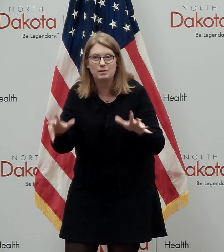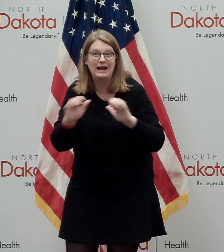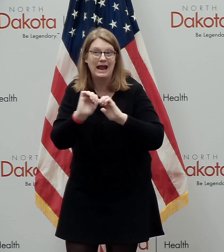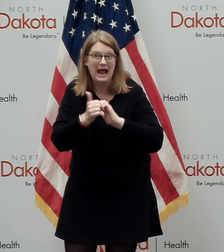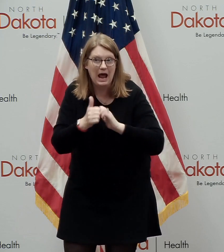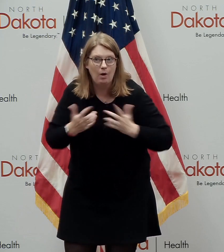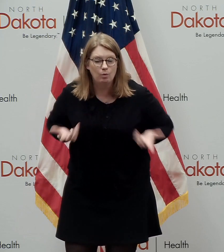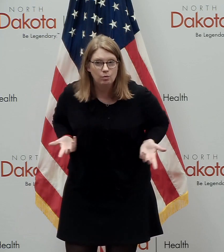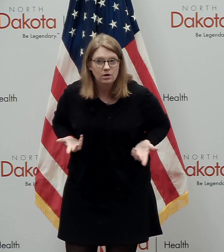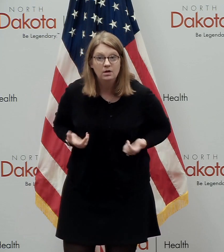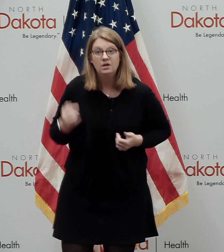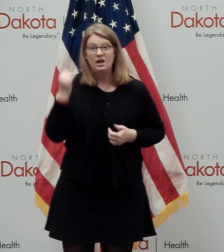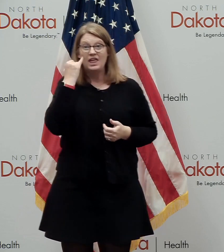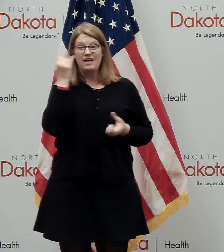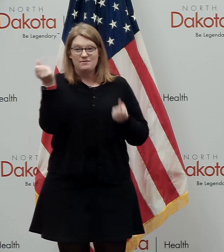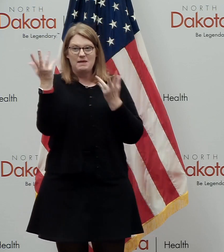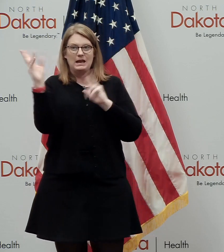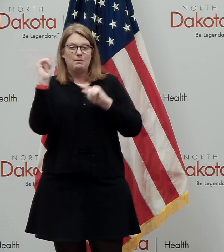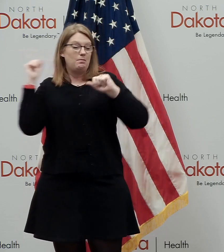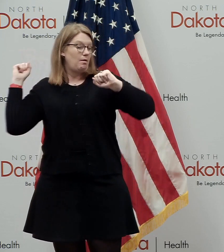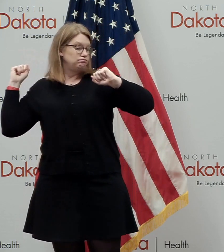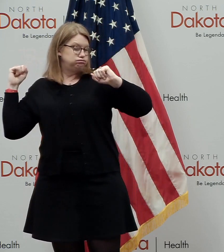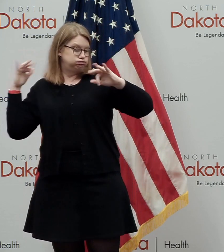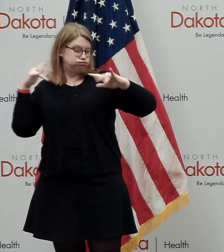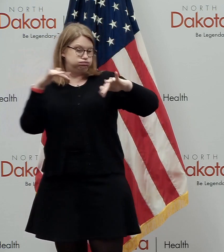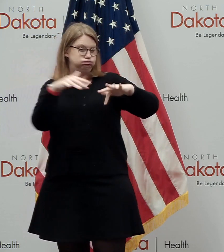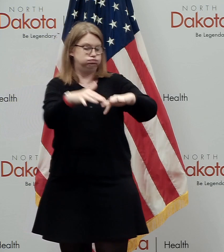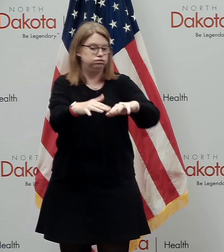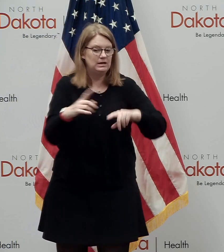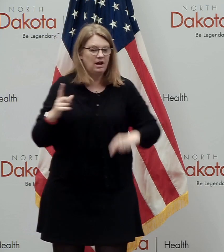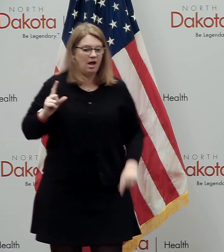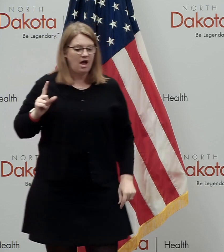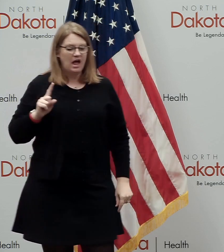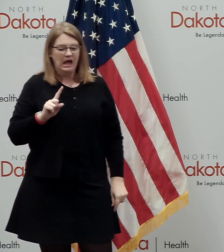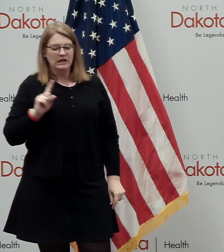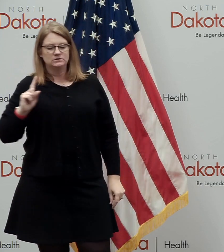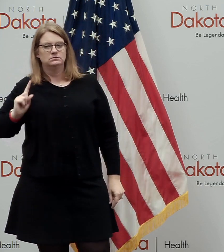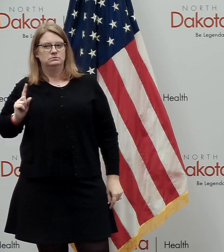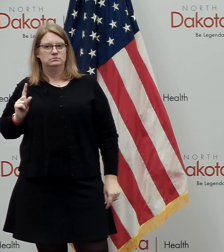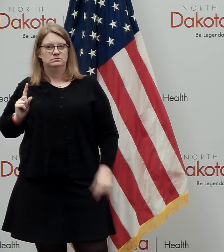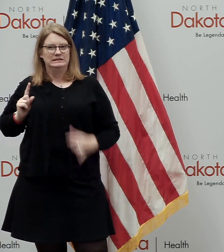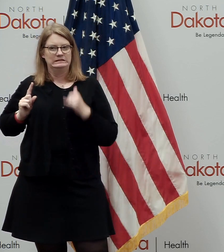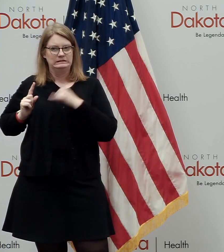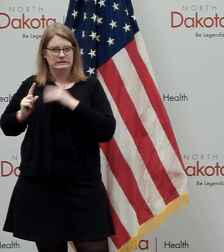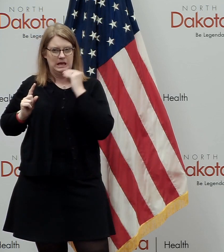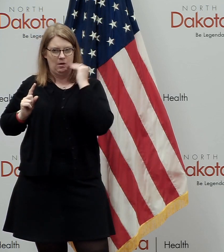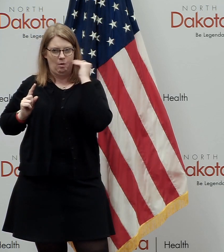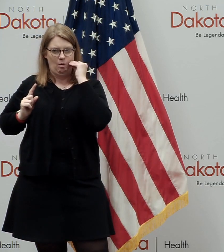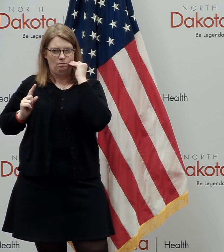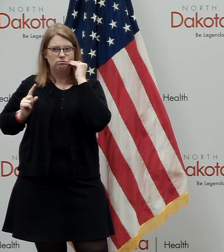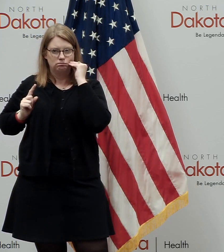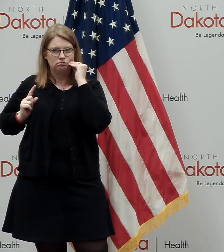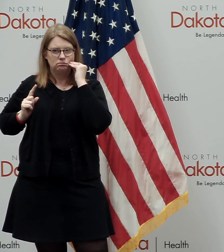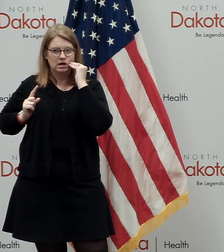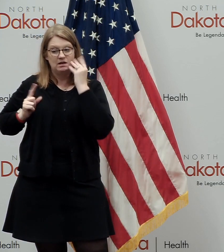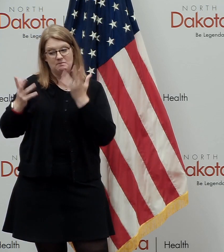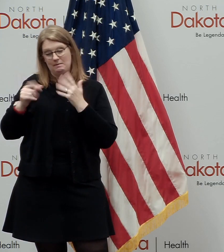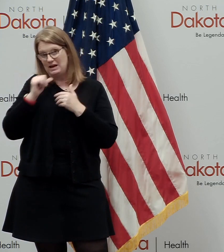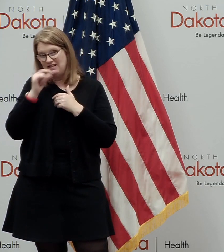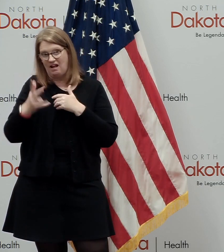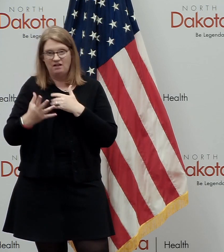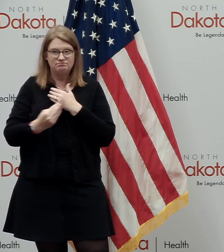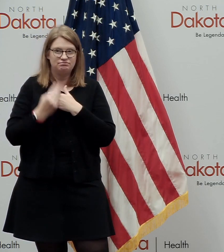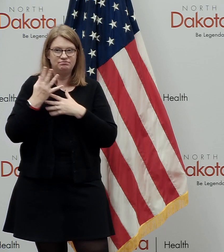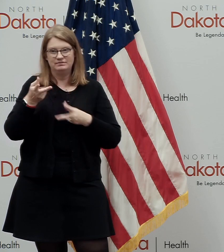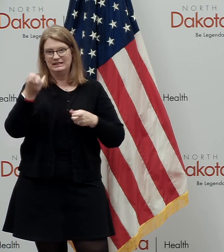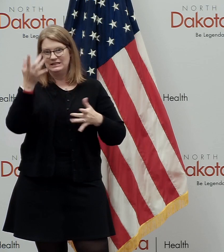are avoiding large gatherings and social distancing and you don't have it now, then you're not going to get this virus. If you can't social